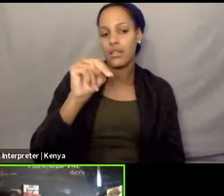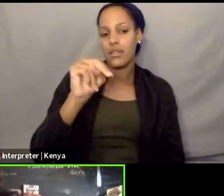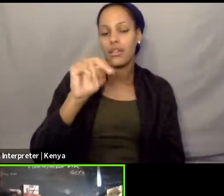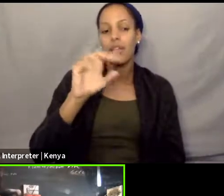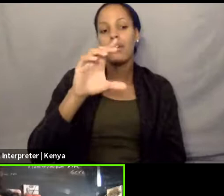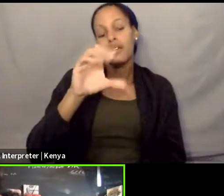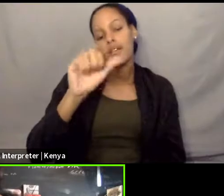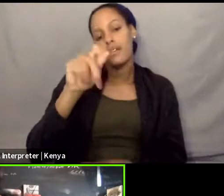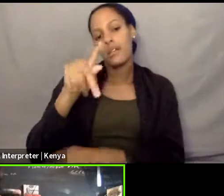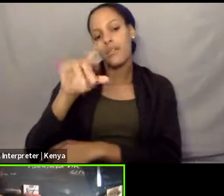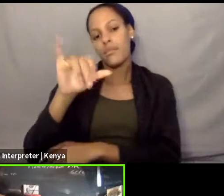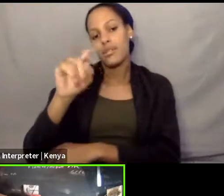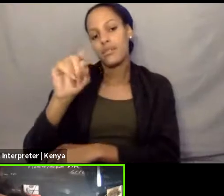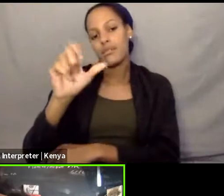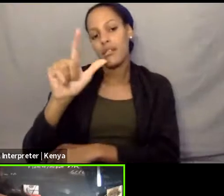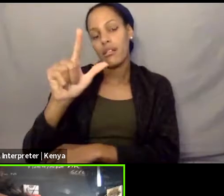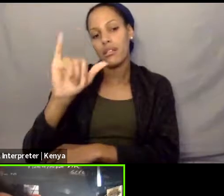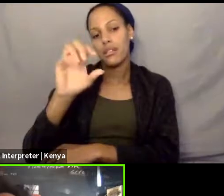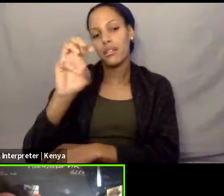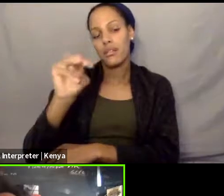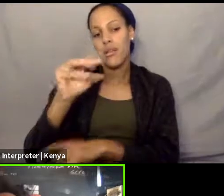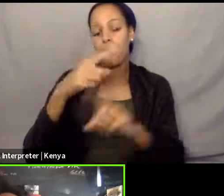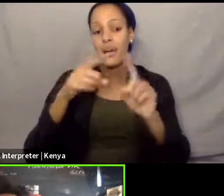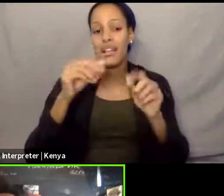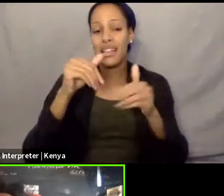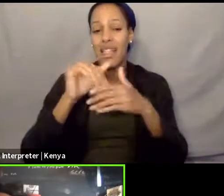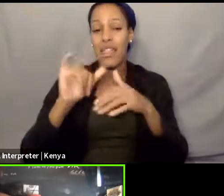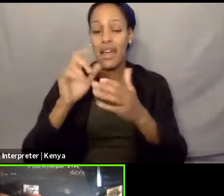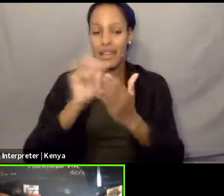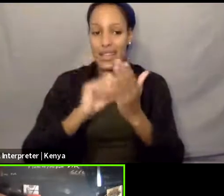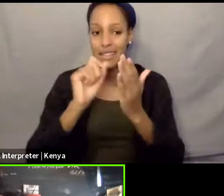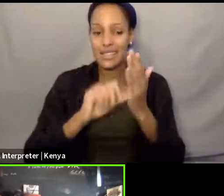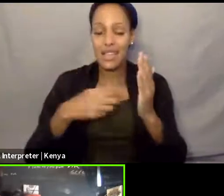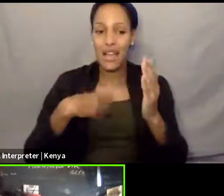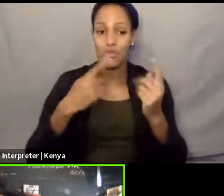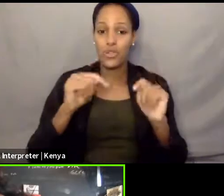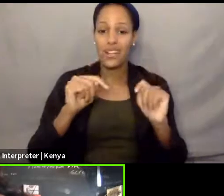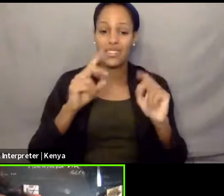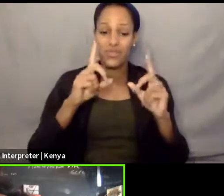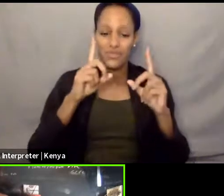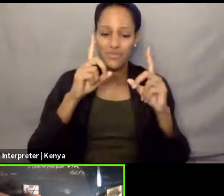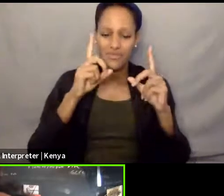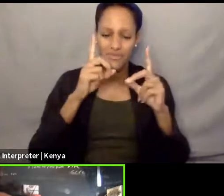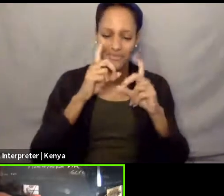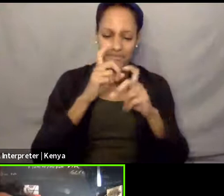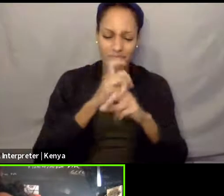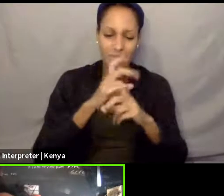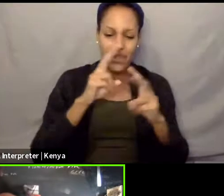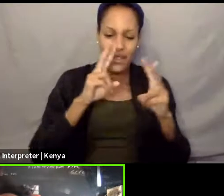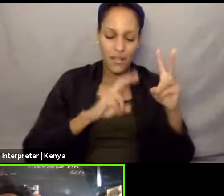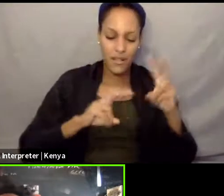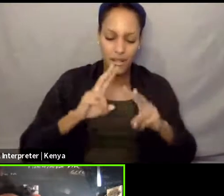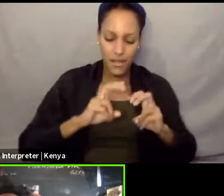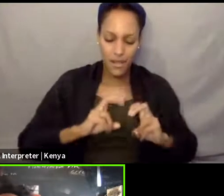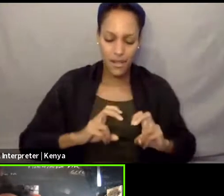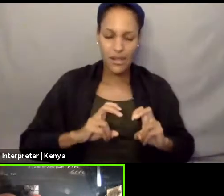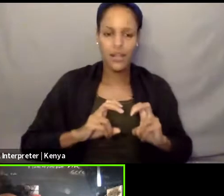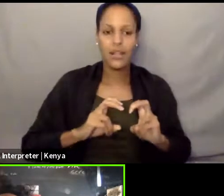In a way, in that essay, I'm sort of speculating or positing, or I think it's the case that